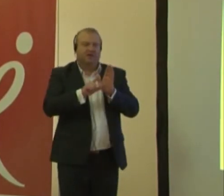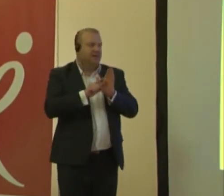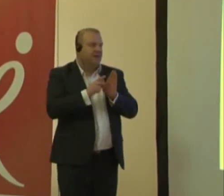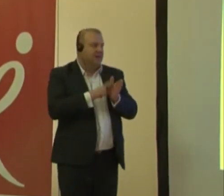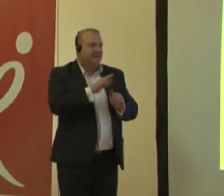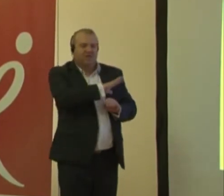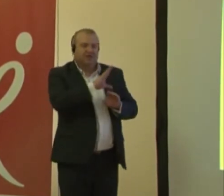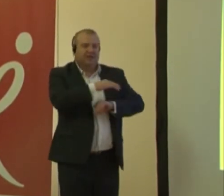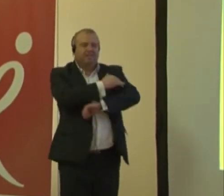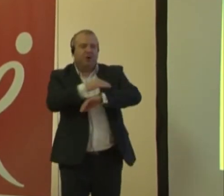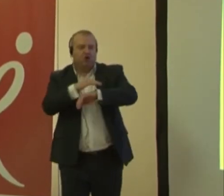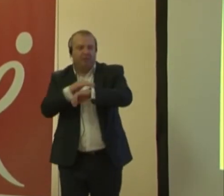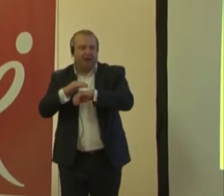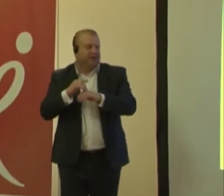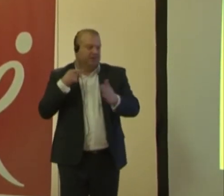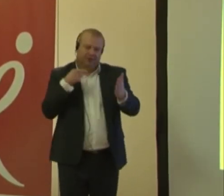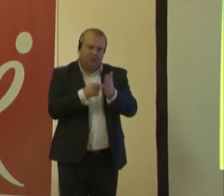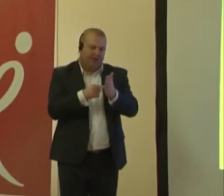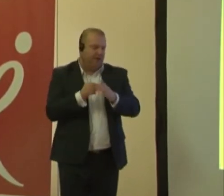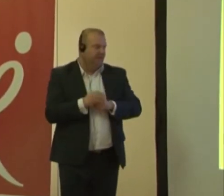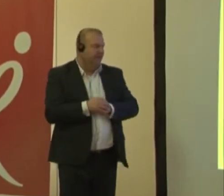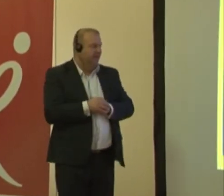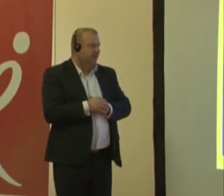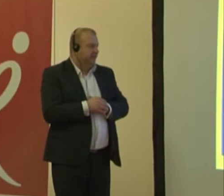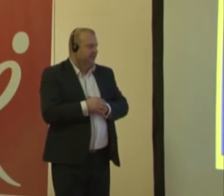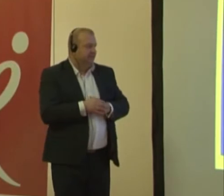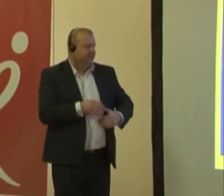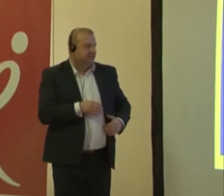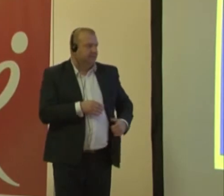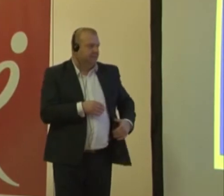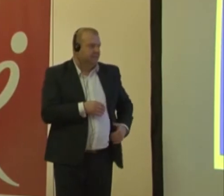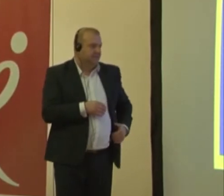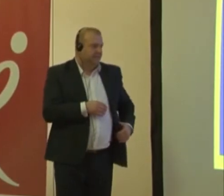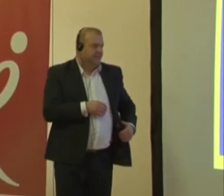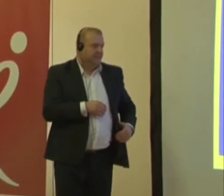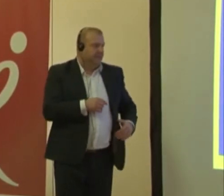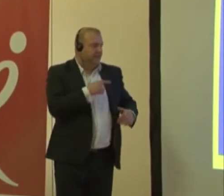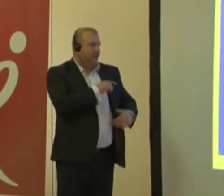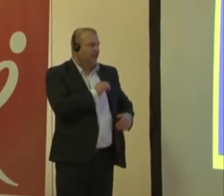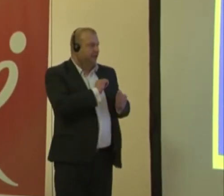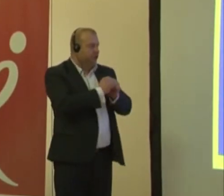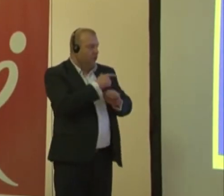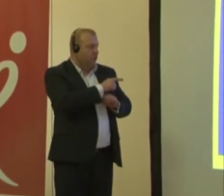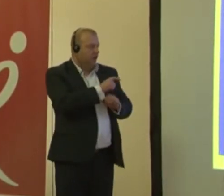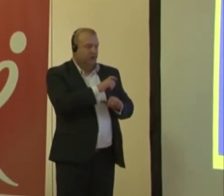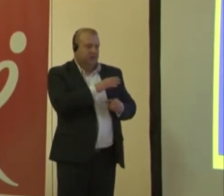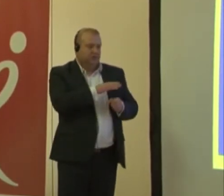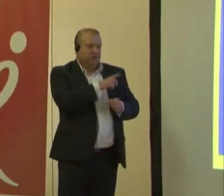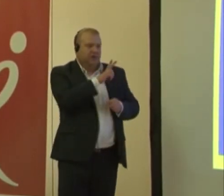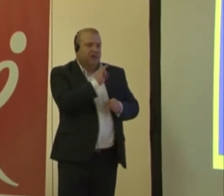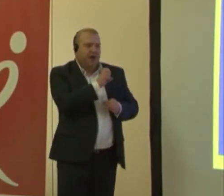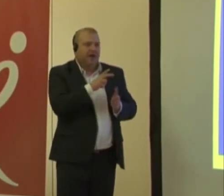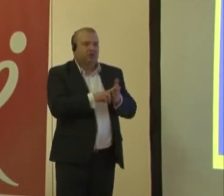Now, these are the countries from our agency who have ratified the optional protocol. Be careful, the